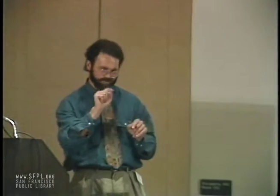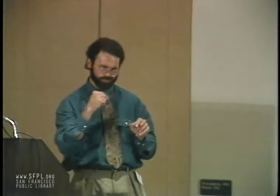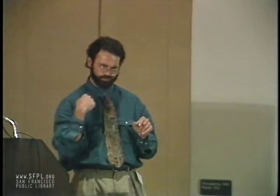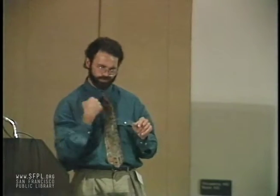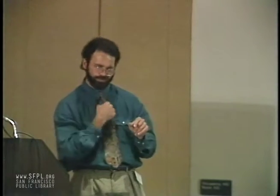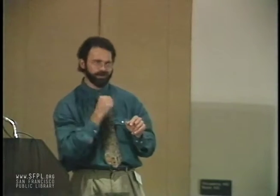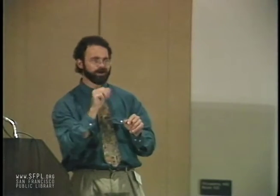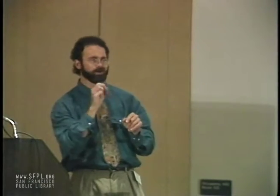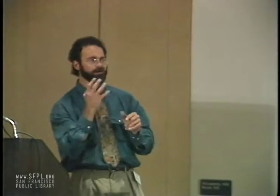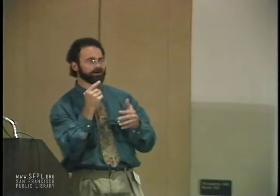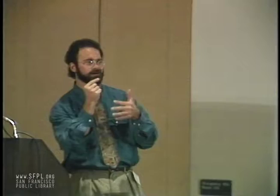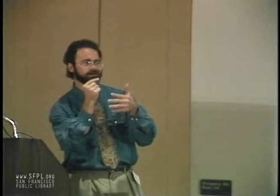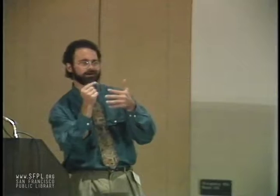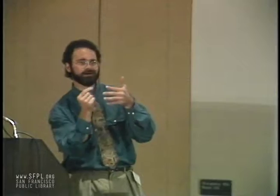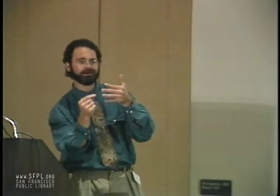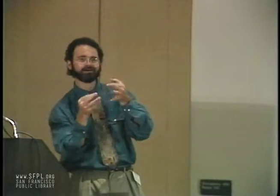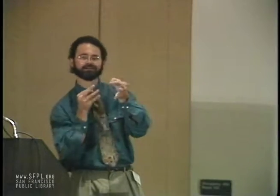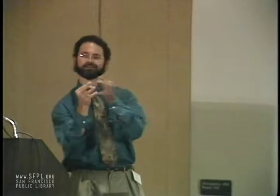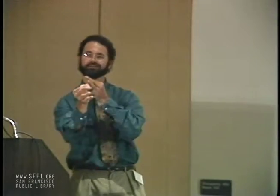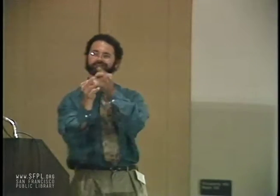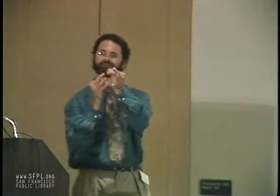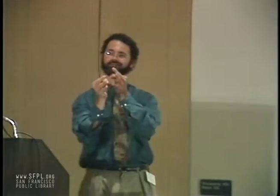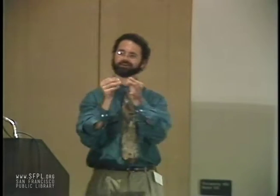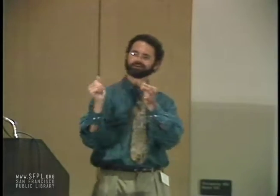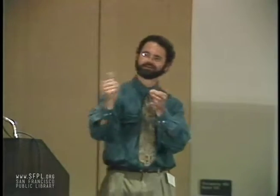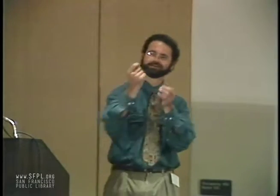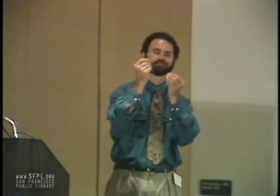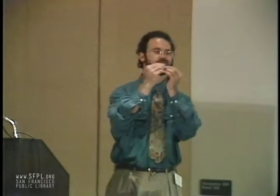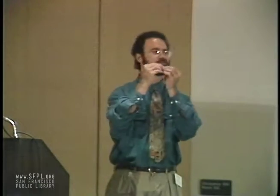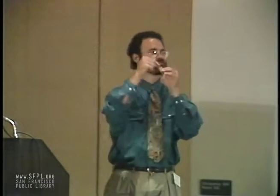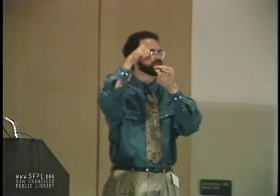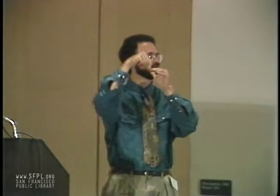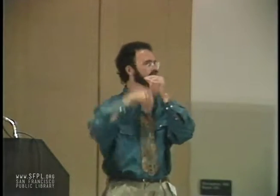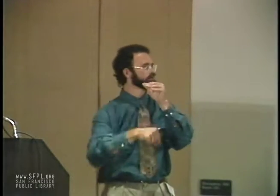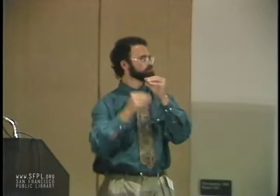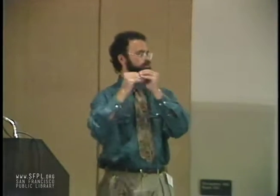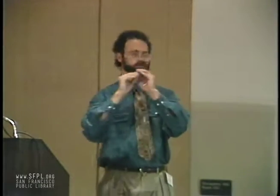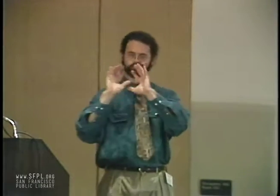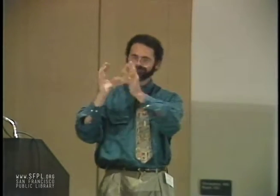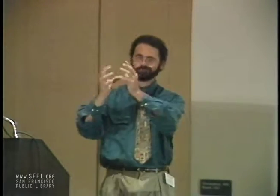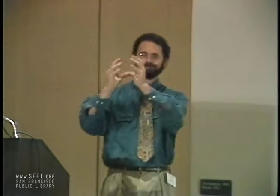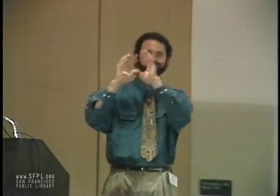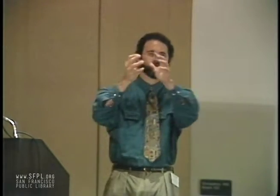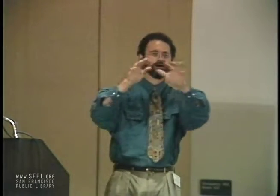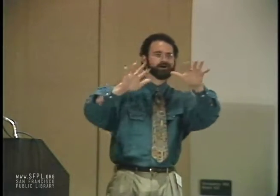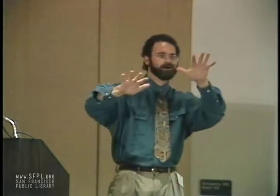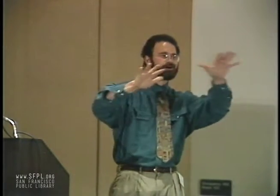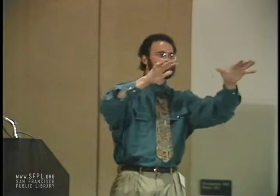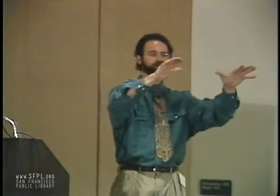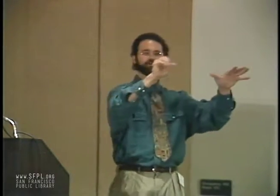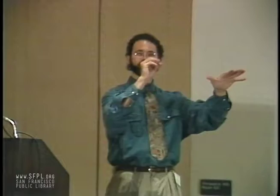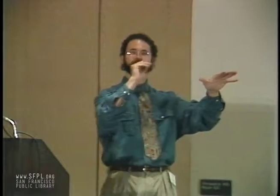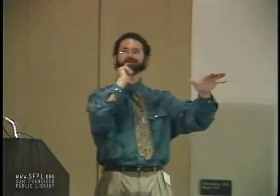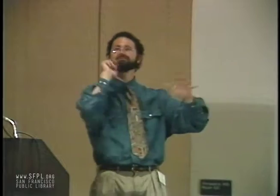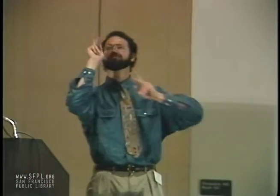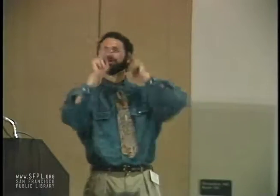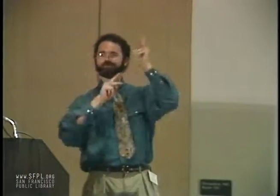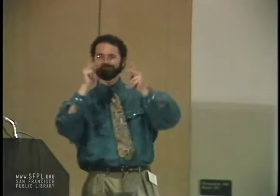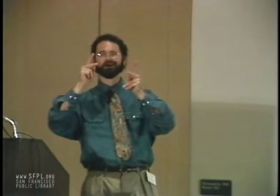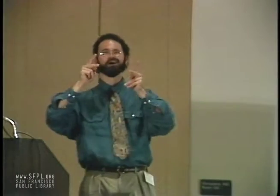their deafness, but based on these other cultural factors. And there's a need for more in-depth exploration of the cultures within